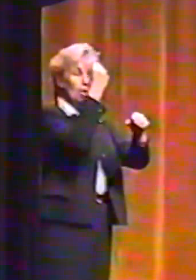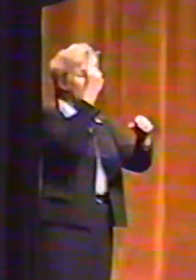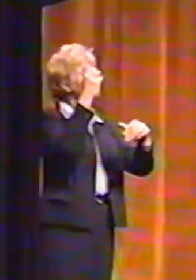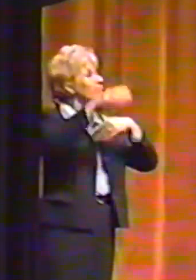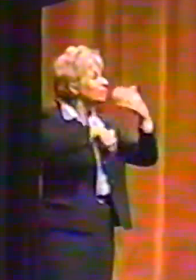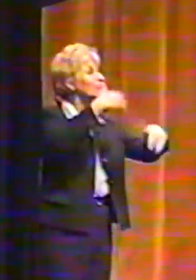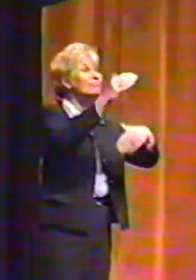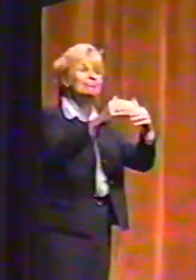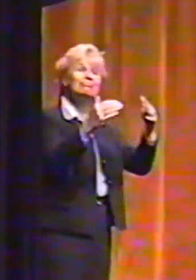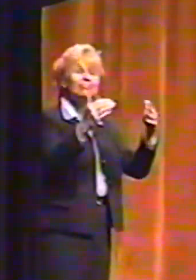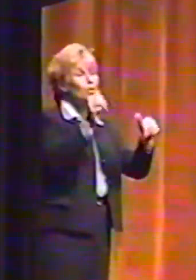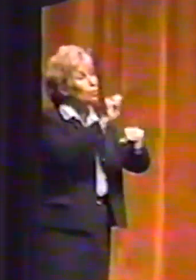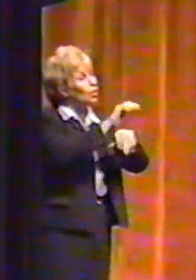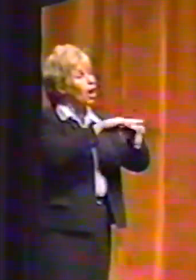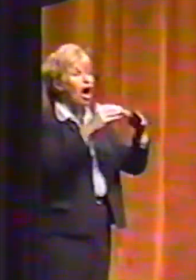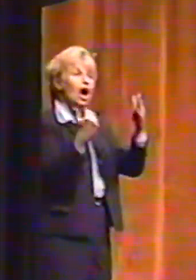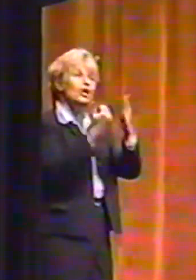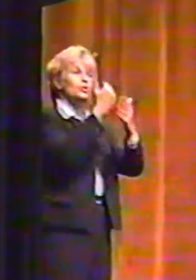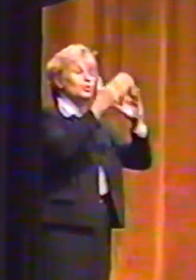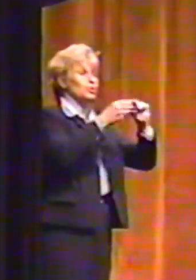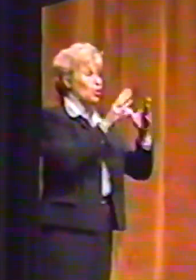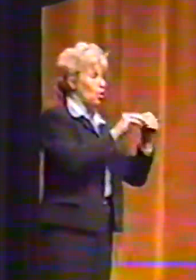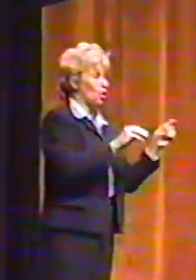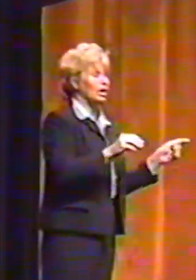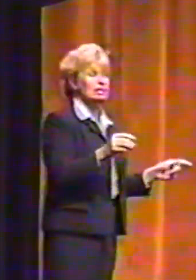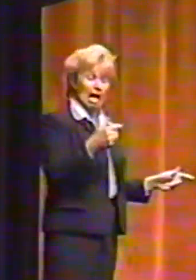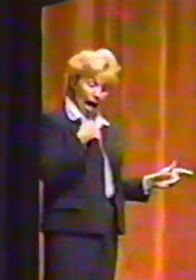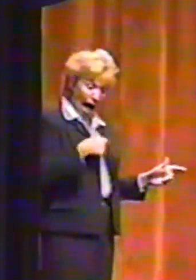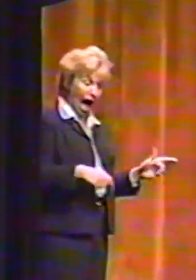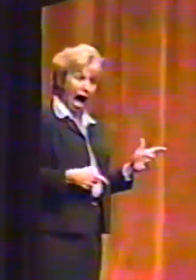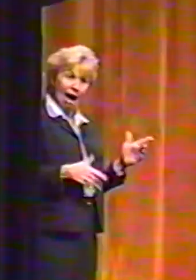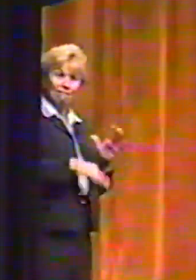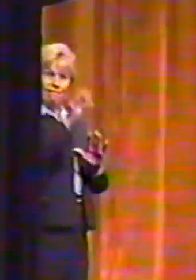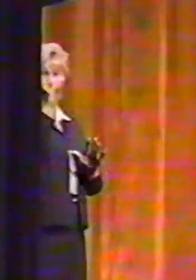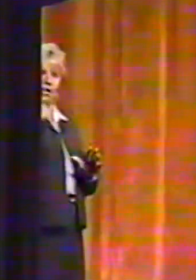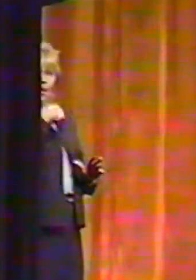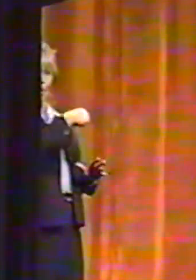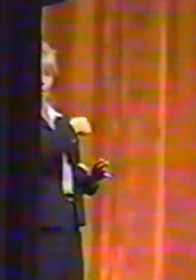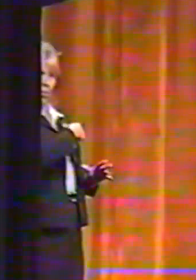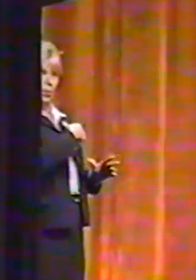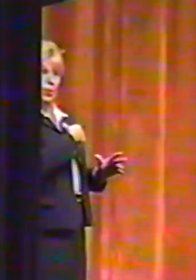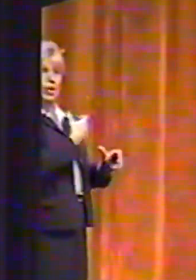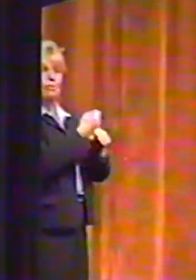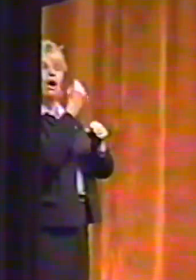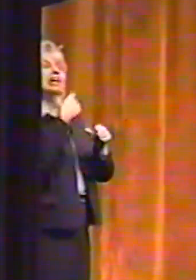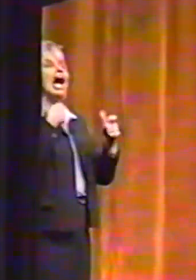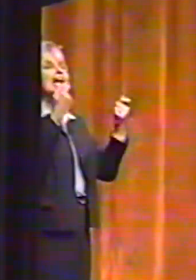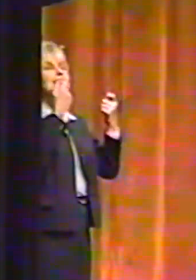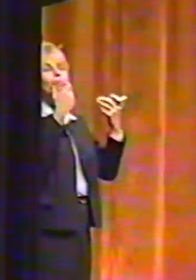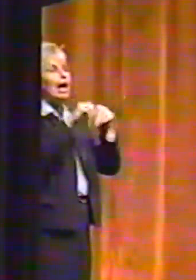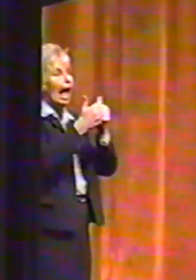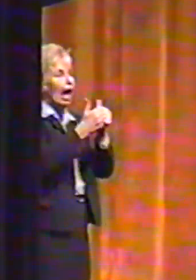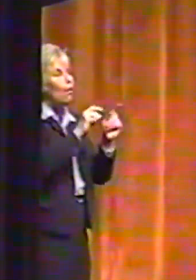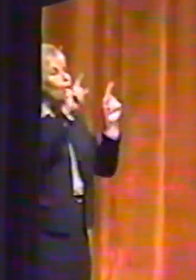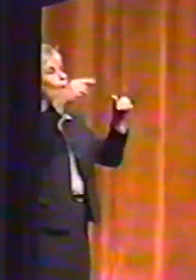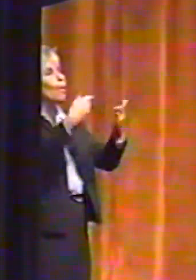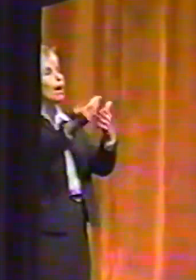on. I'll tell you how wild I got when I found out we'd won. I went out to celebrate by buying a new lawnmower, actually.